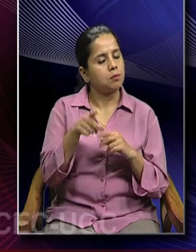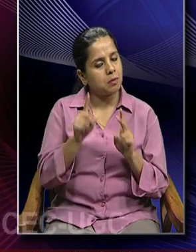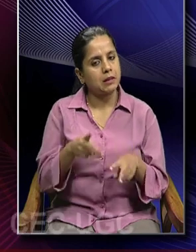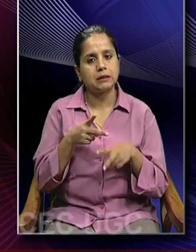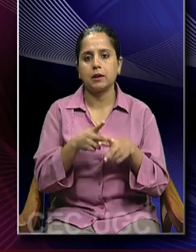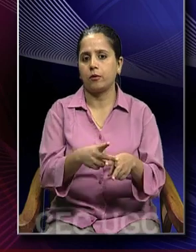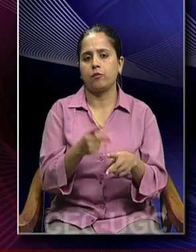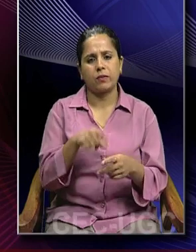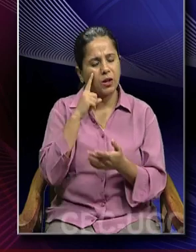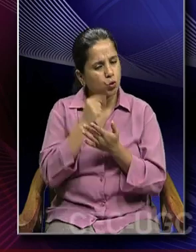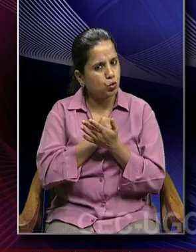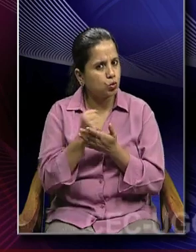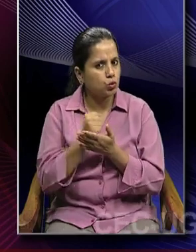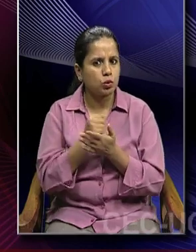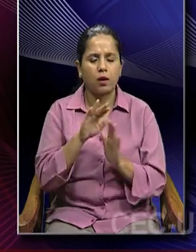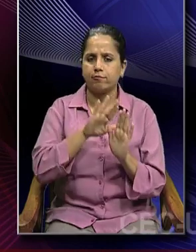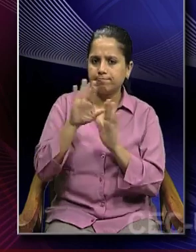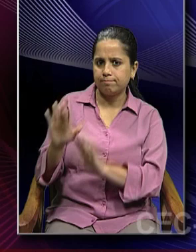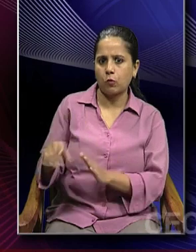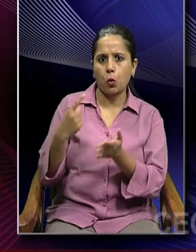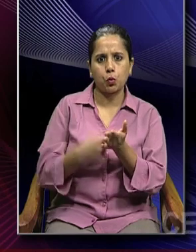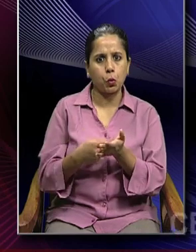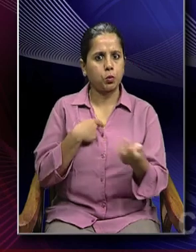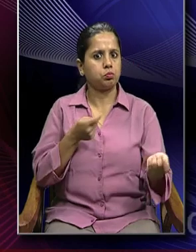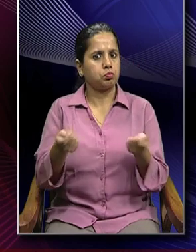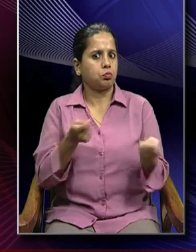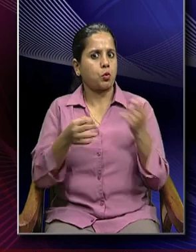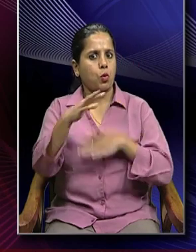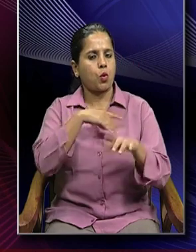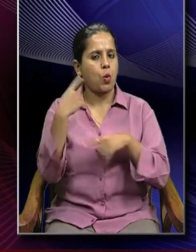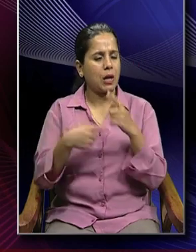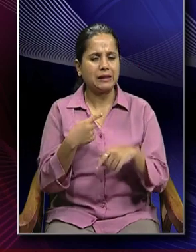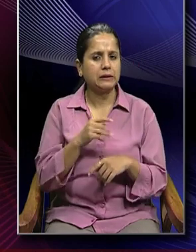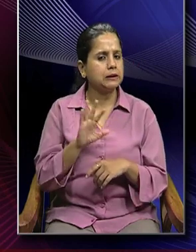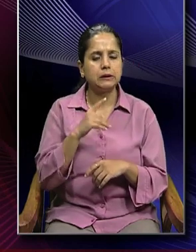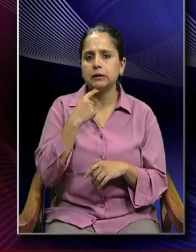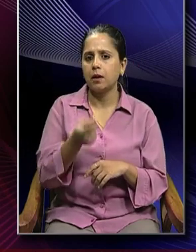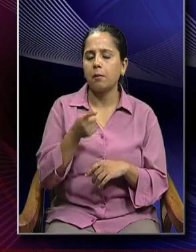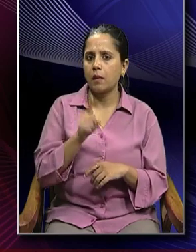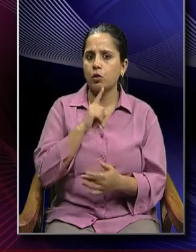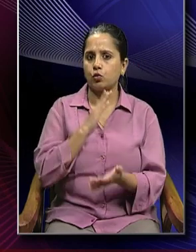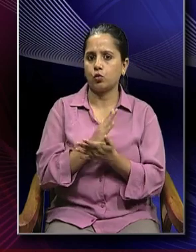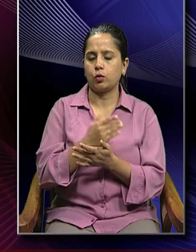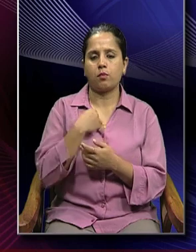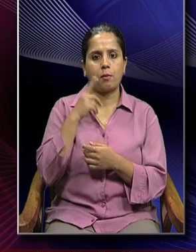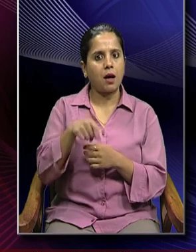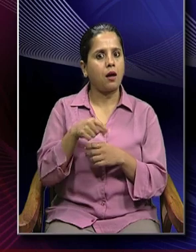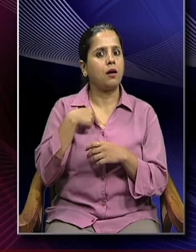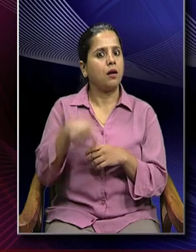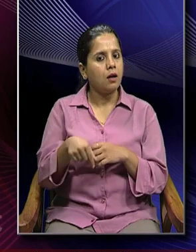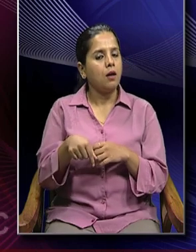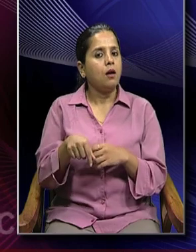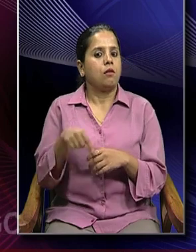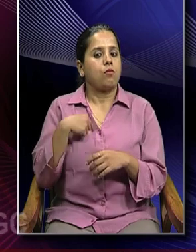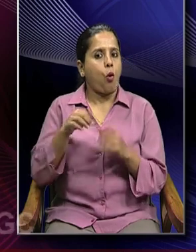We should try to avoid being a rule based organization and ensure that We dream of an organization which is principle